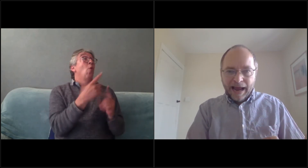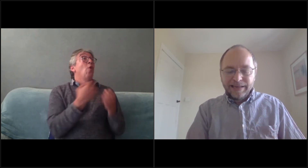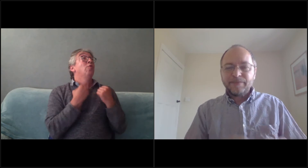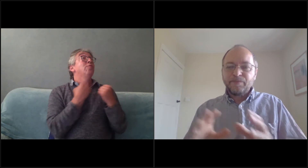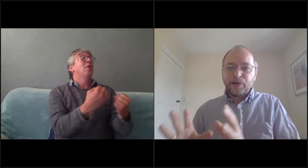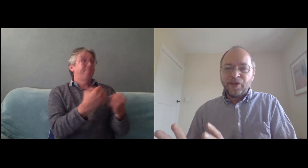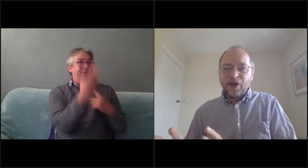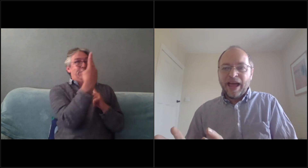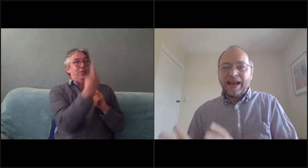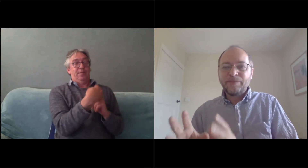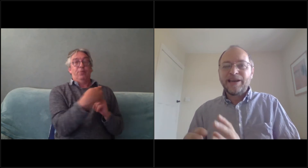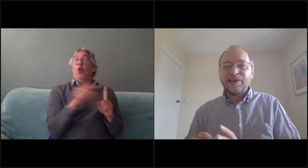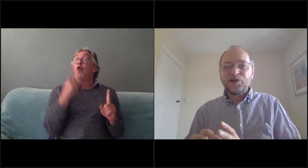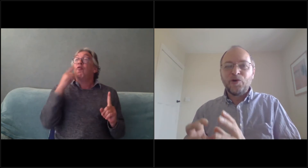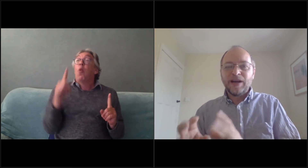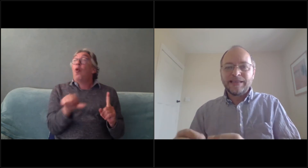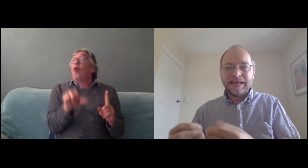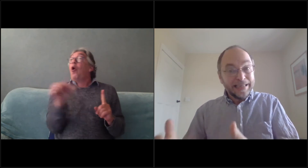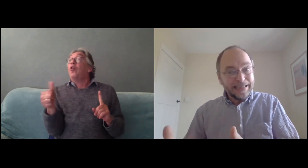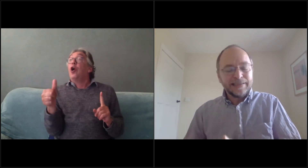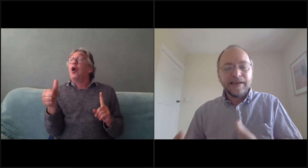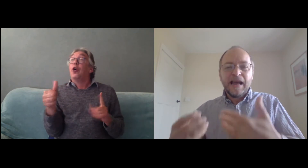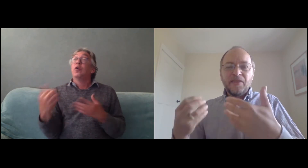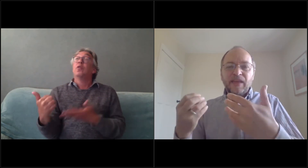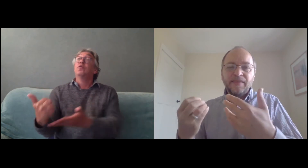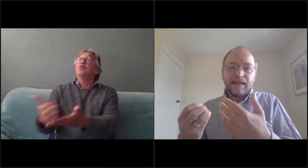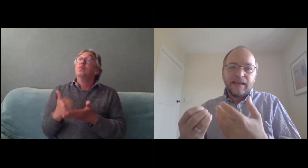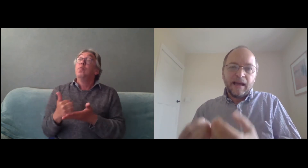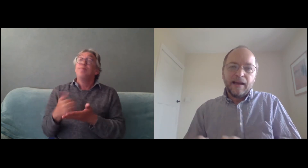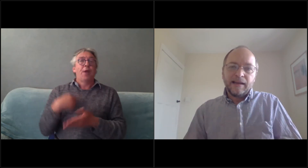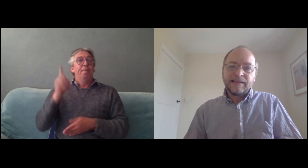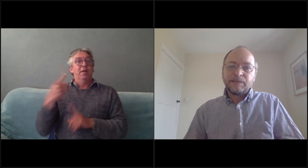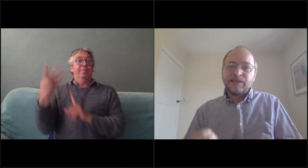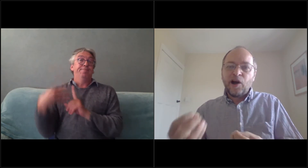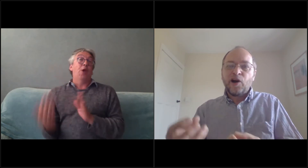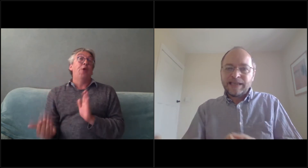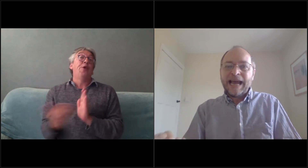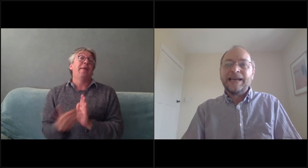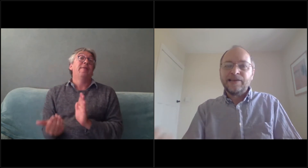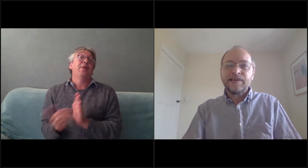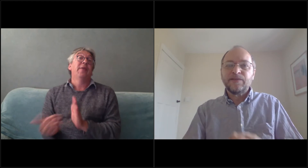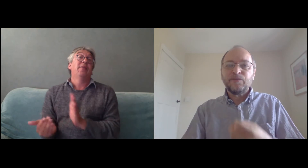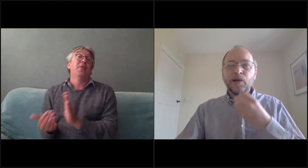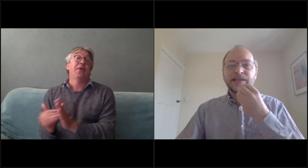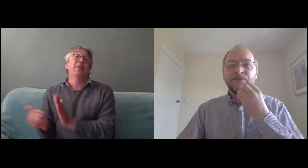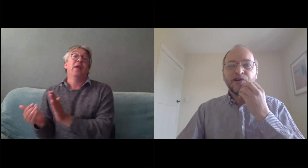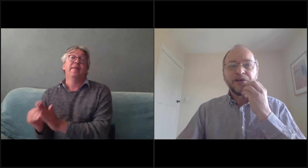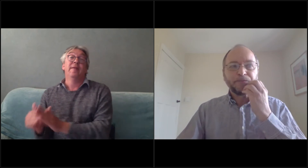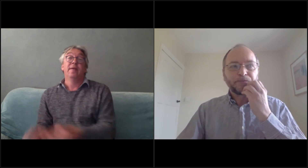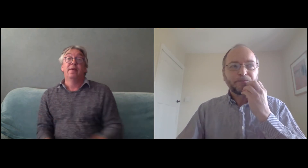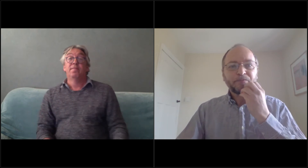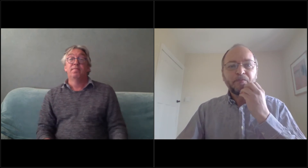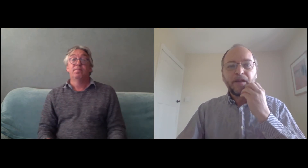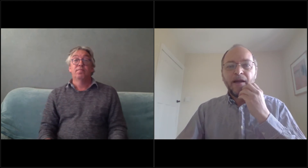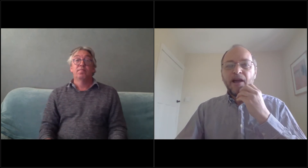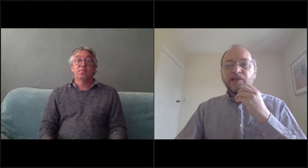On the one hand, but on the other hand, making sure, as Catalina said, that the assessments are tailored to the policy